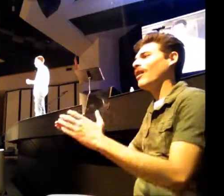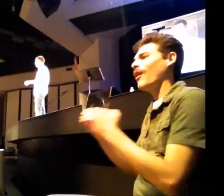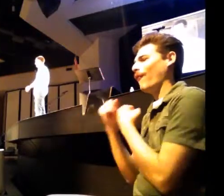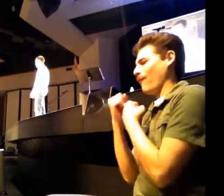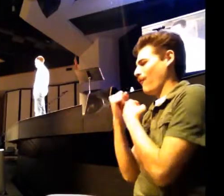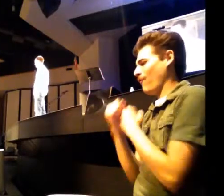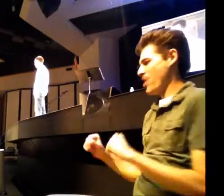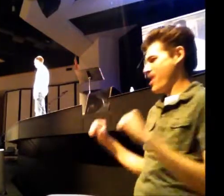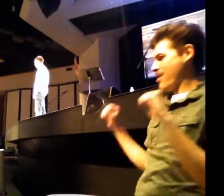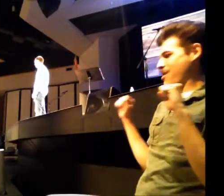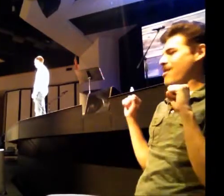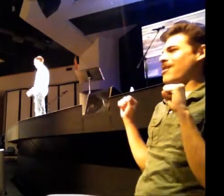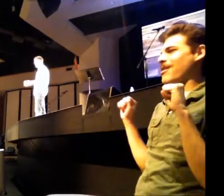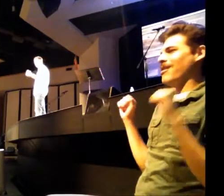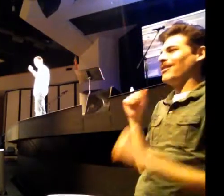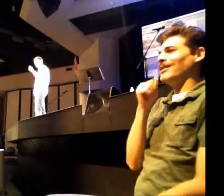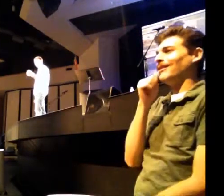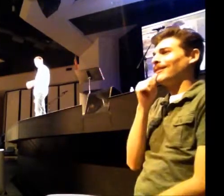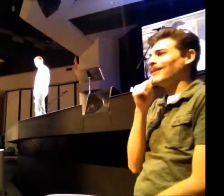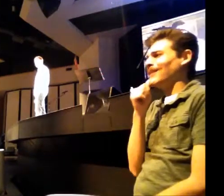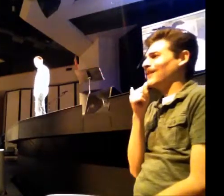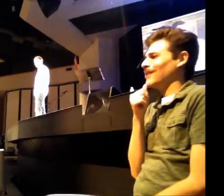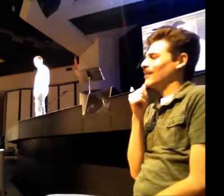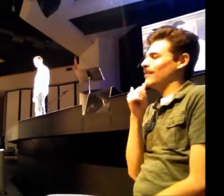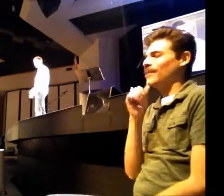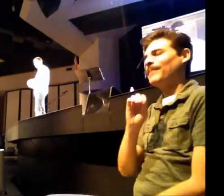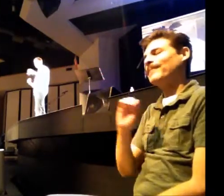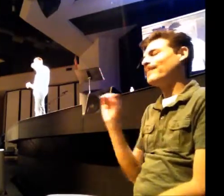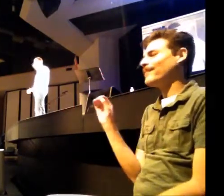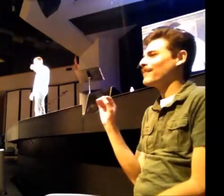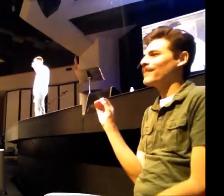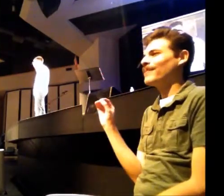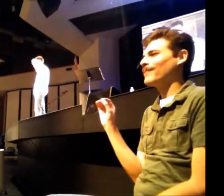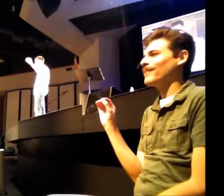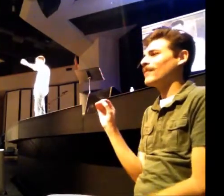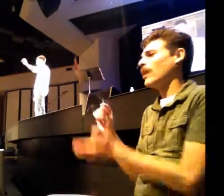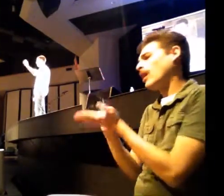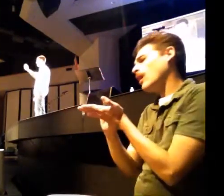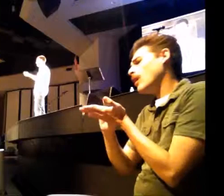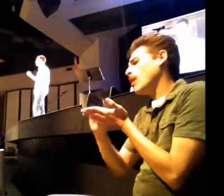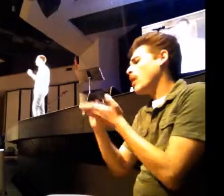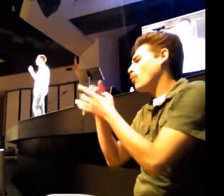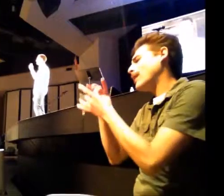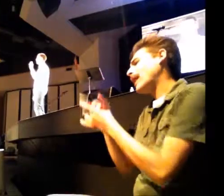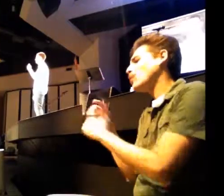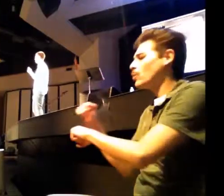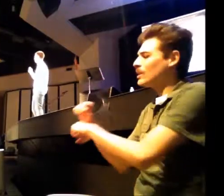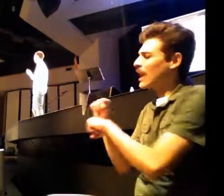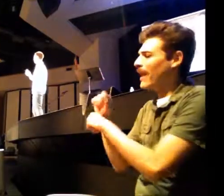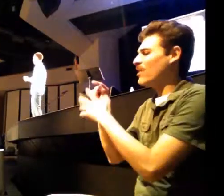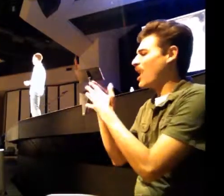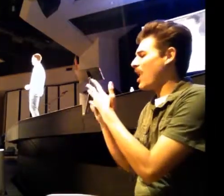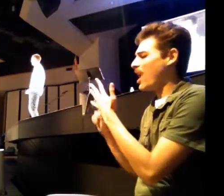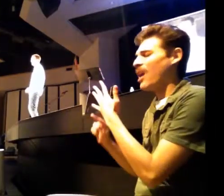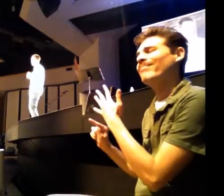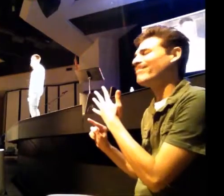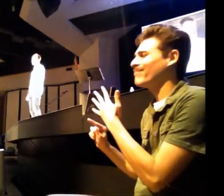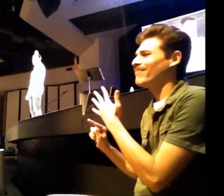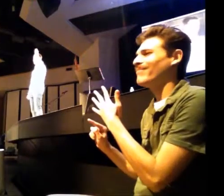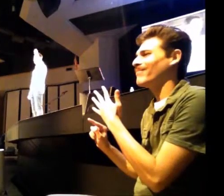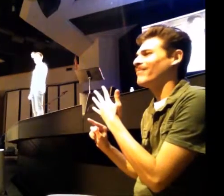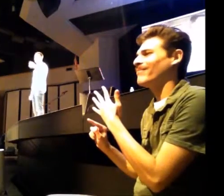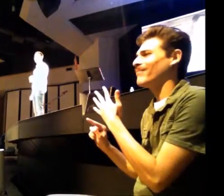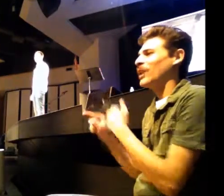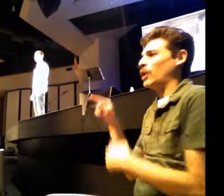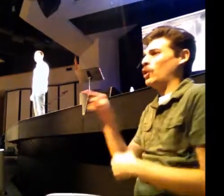become bread of freedom. Not because the hardness of the bread, not because slaves no longer ate it, not because of any of that, simply because you as a free person declare it